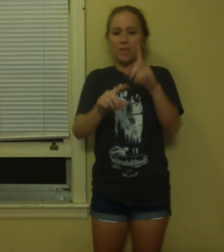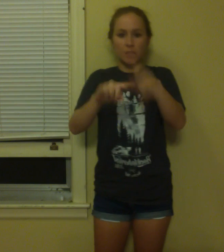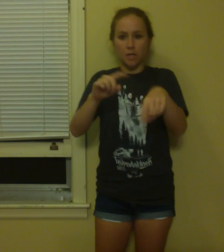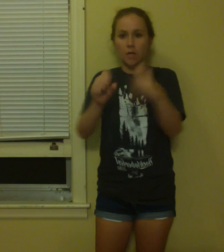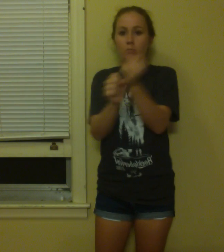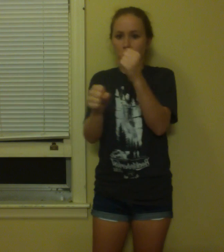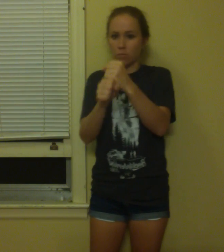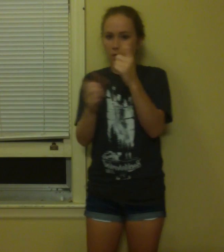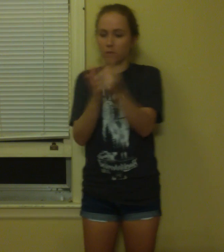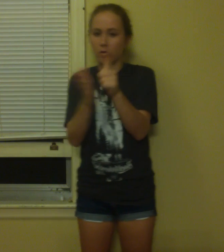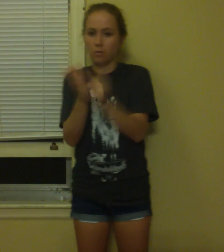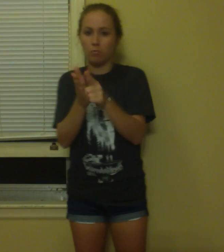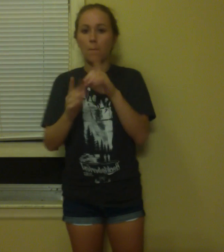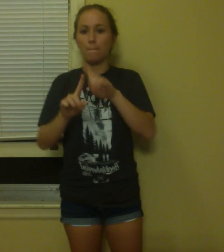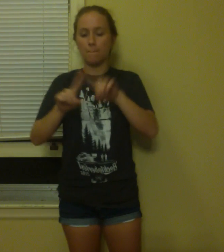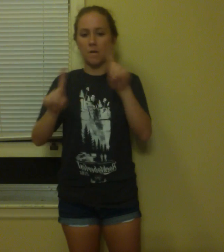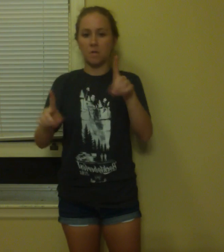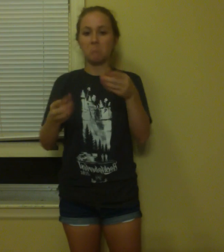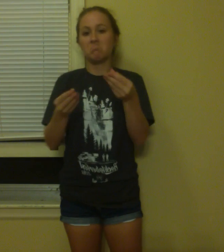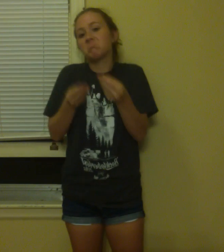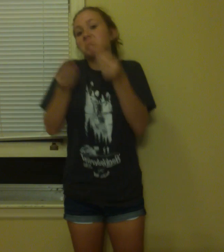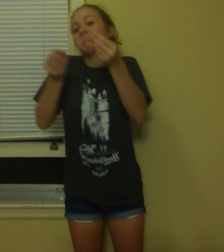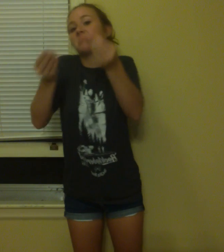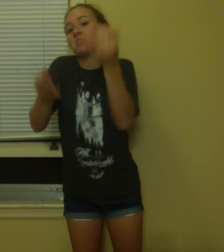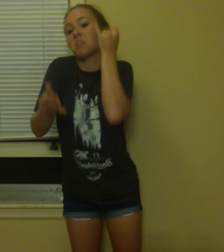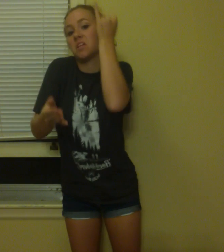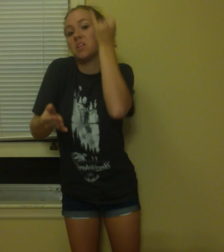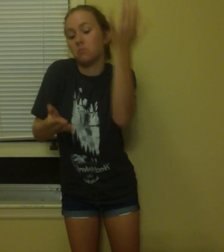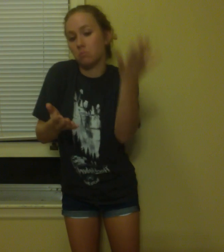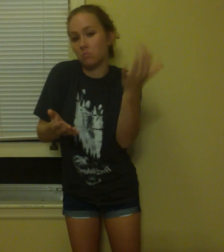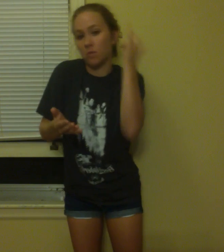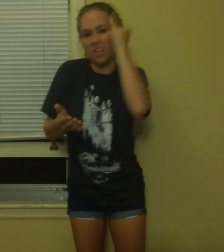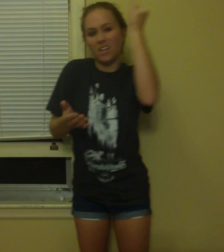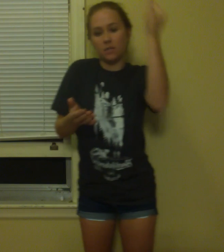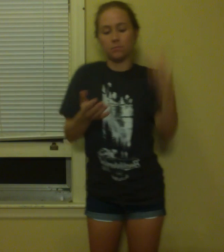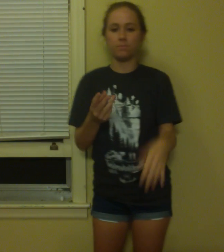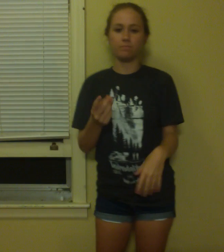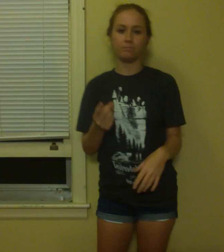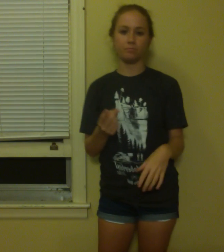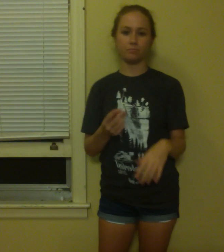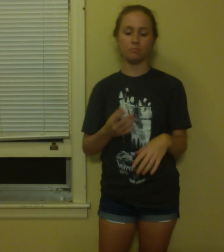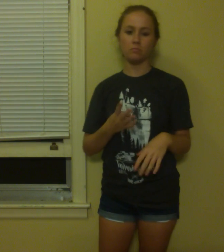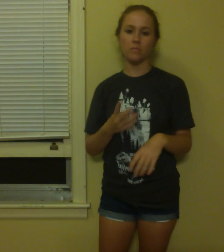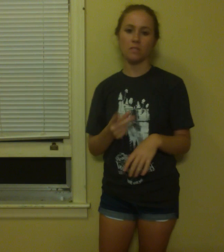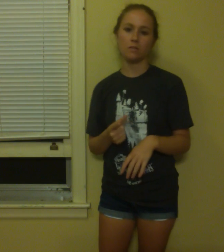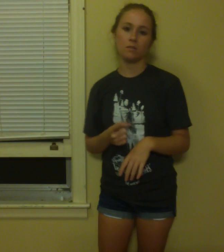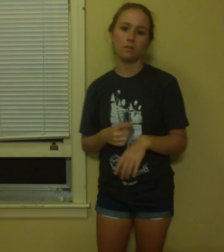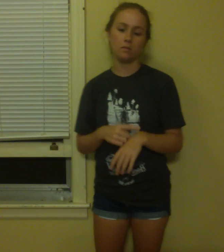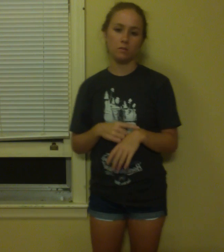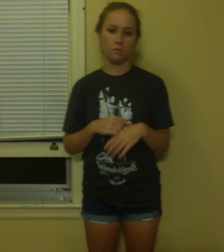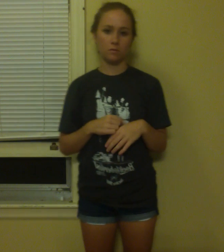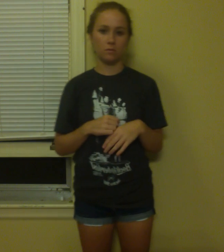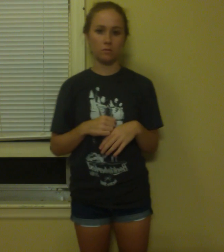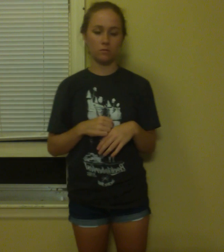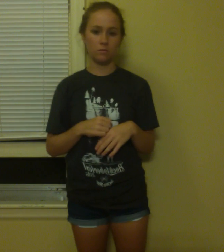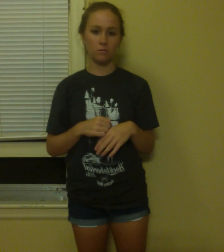discussed in class that the President's State of the Union speech focused on jobs and the economy, basically telling Congress, hey, let's make some laws about the economy, get the economy